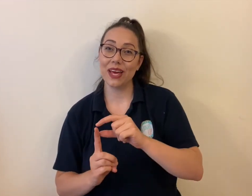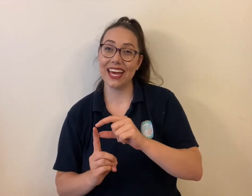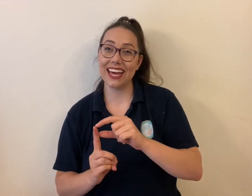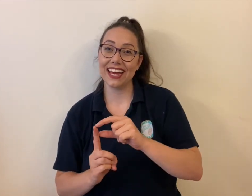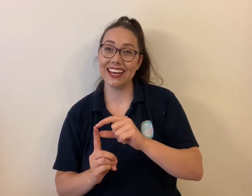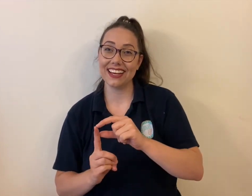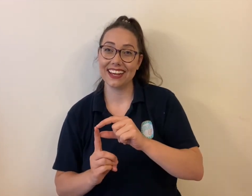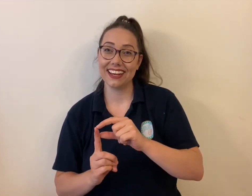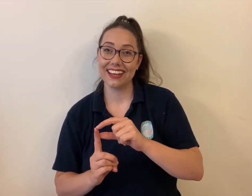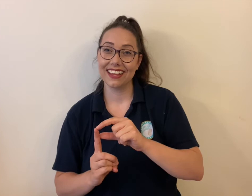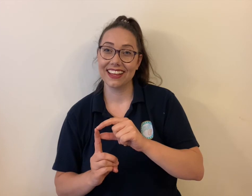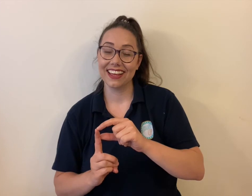P,